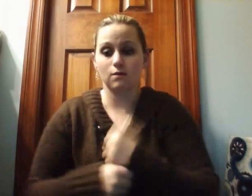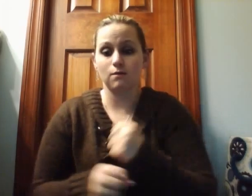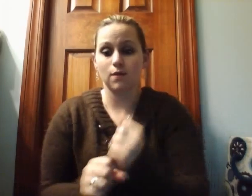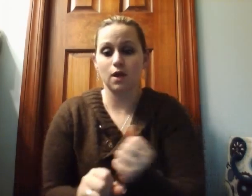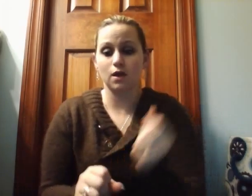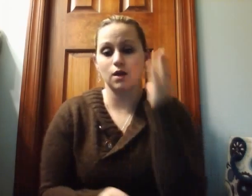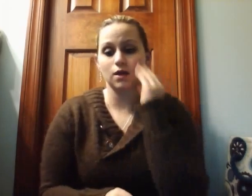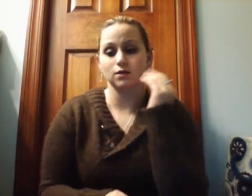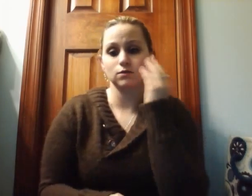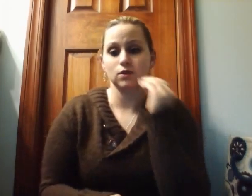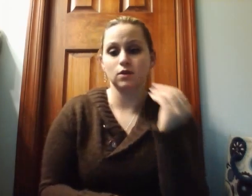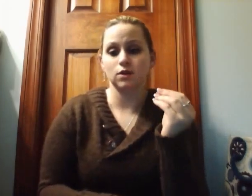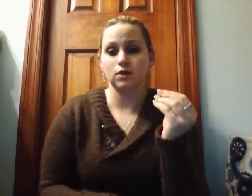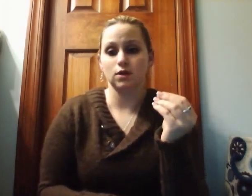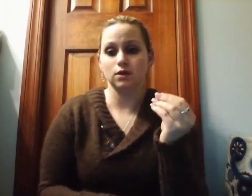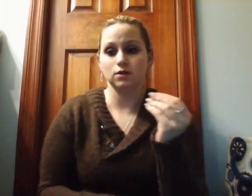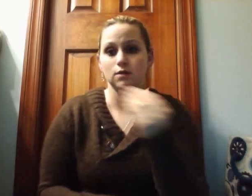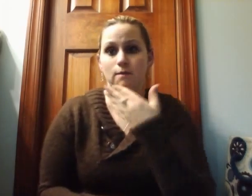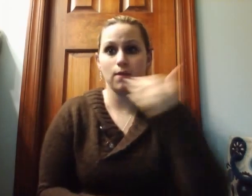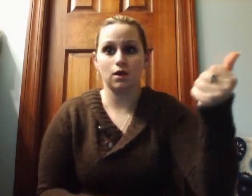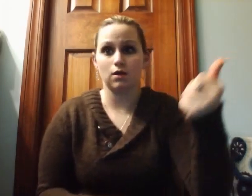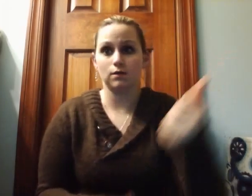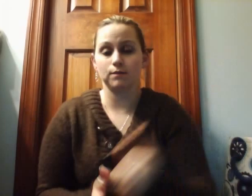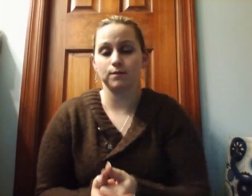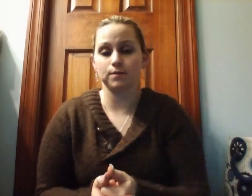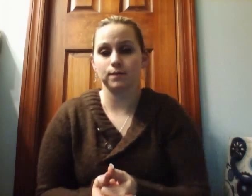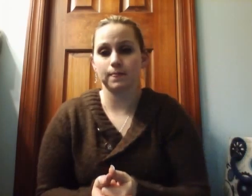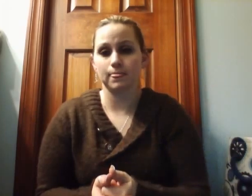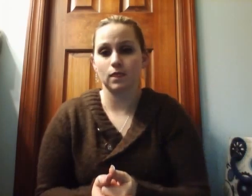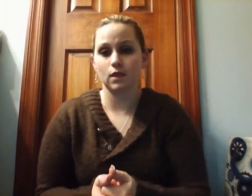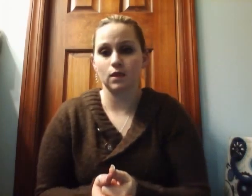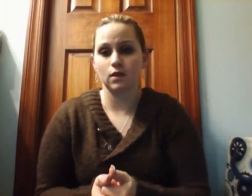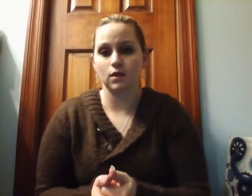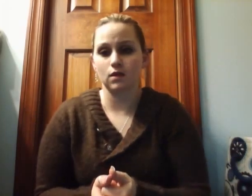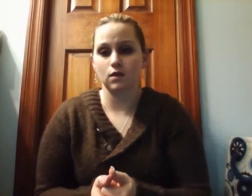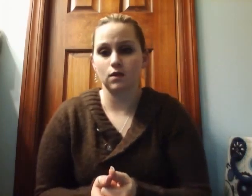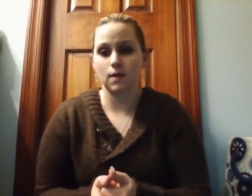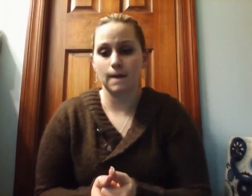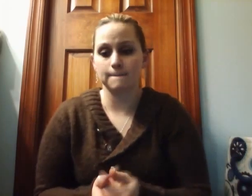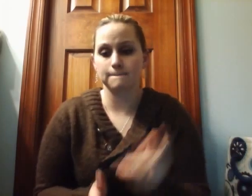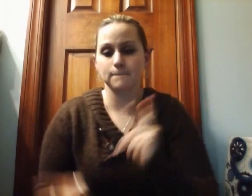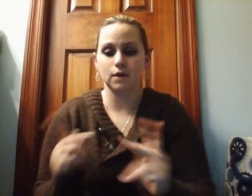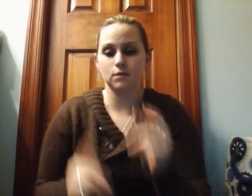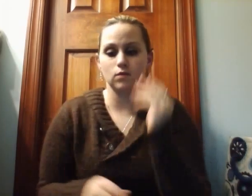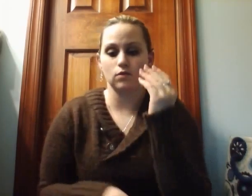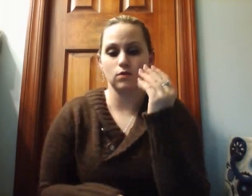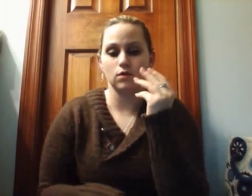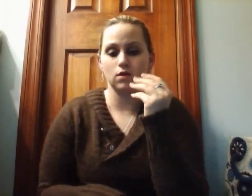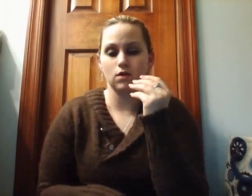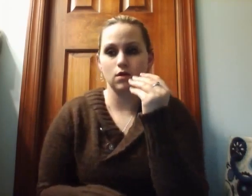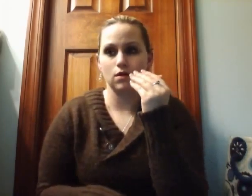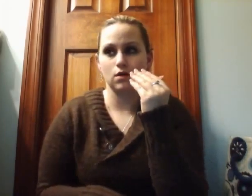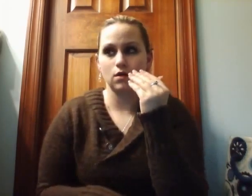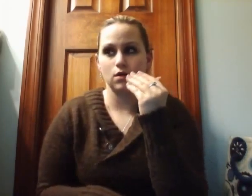they don't see that, they just assume that they're not welcome. And if you make that step of saying, hey, we're welcome, we